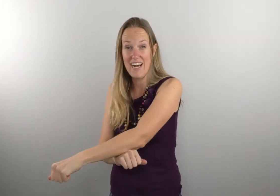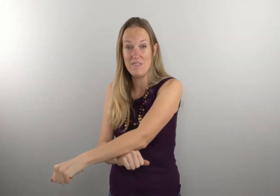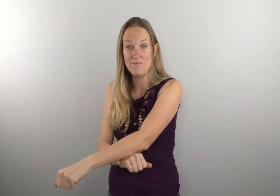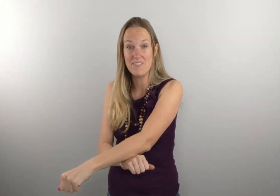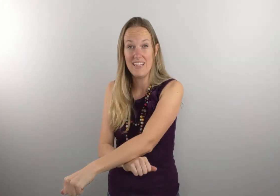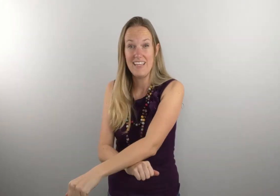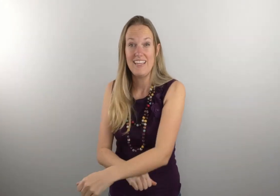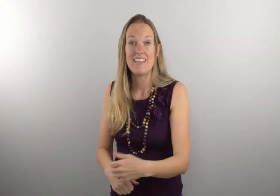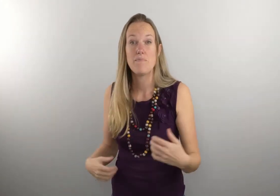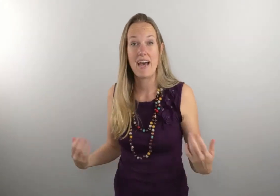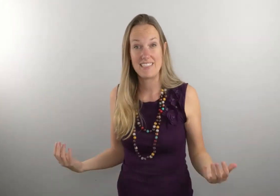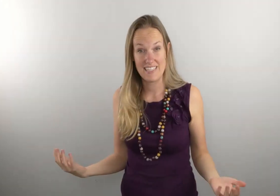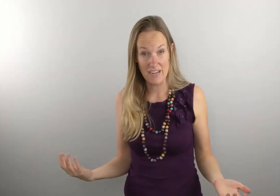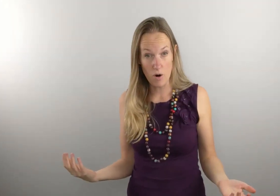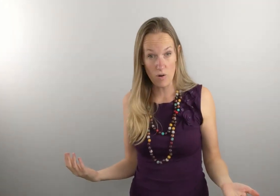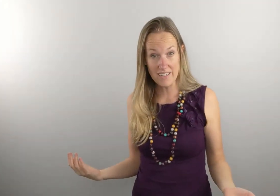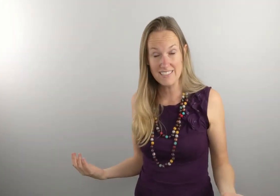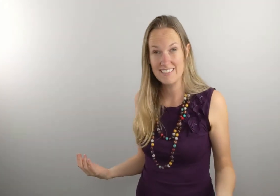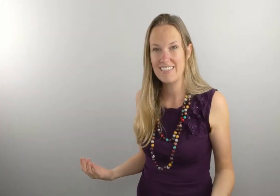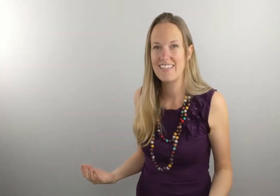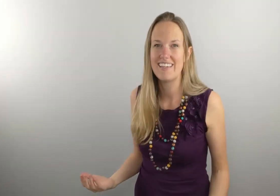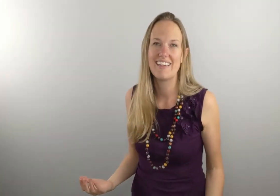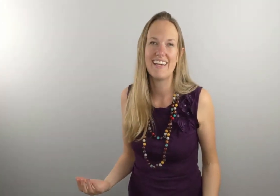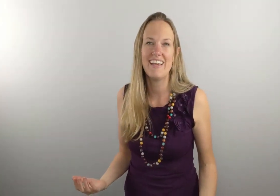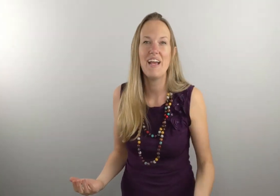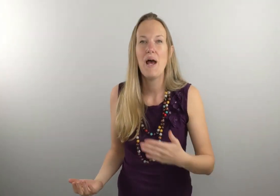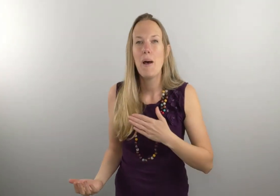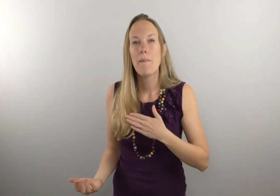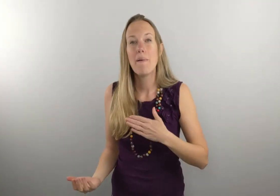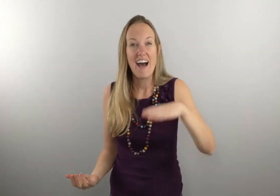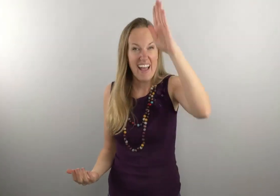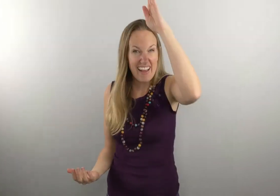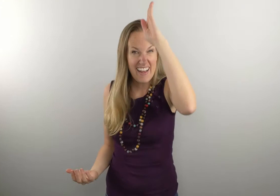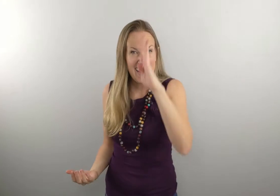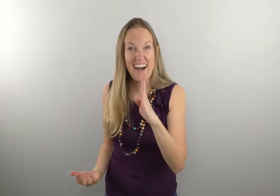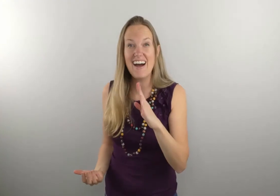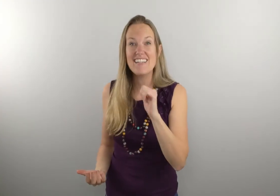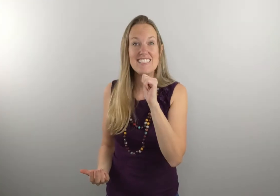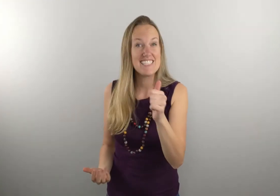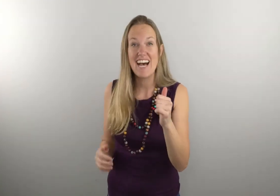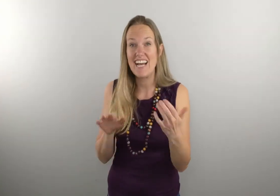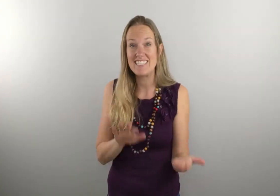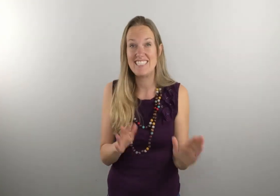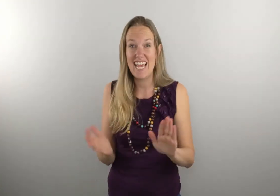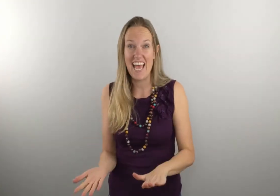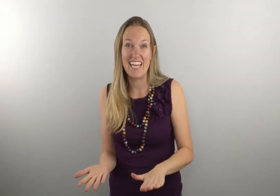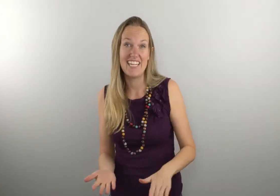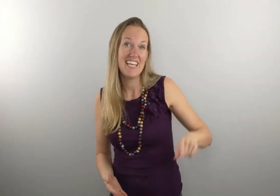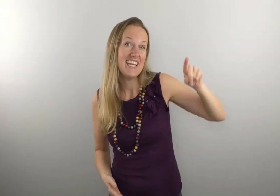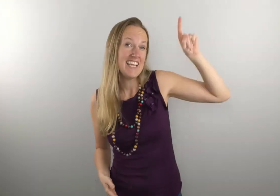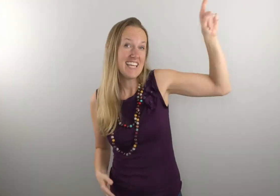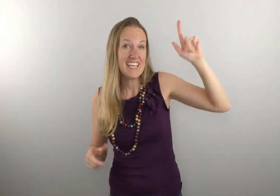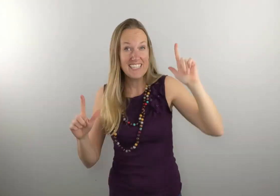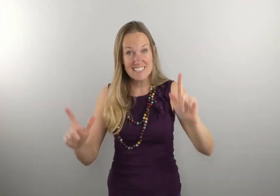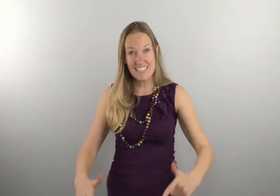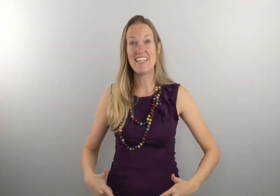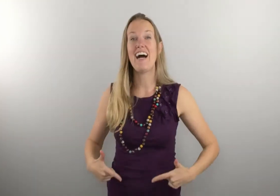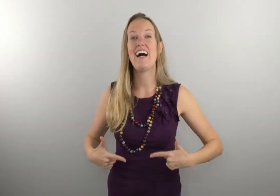overcome. Then back to that chorus, okay? My God's not dead, he's